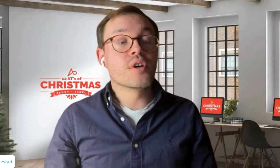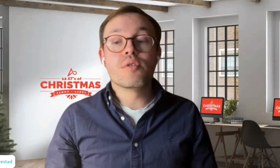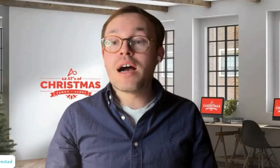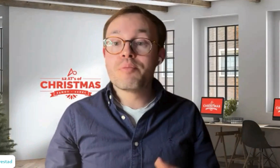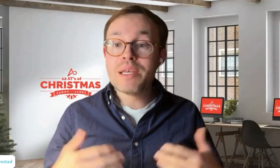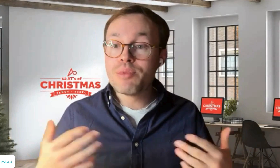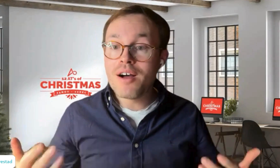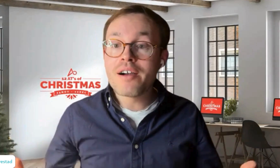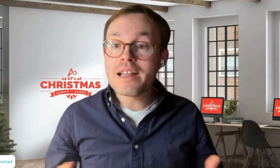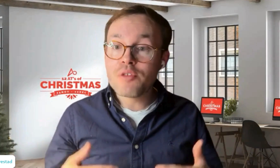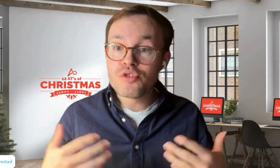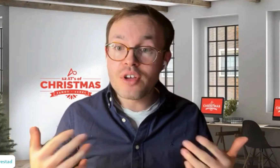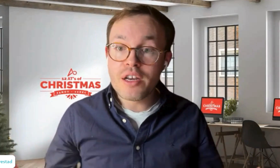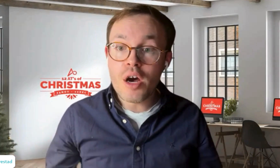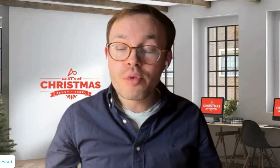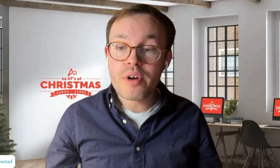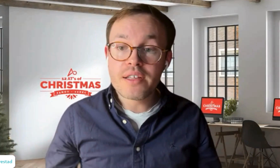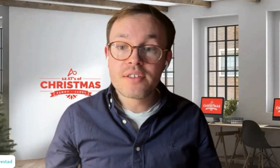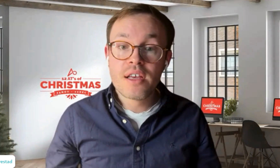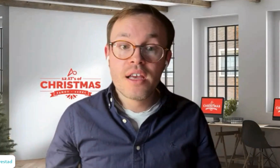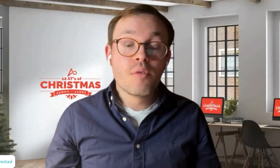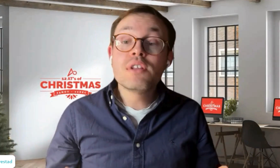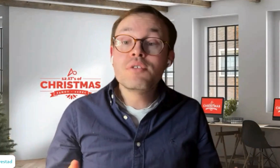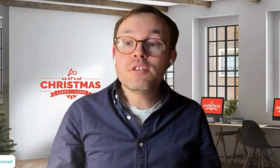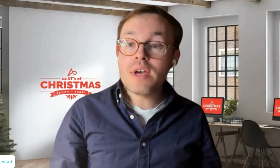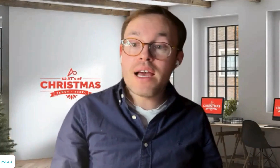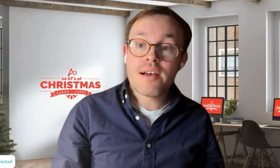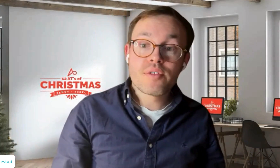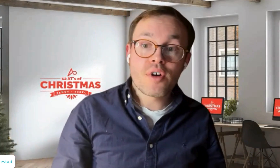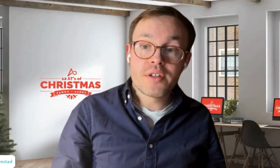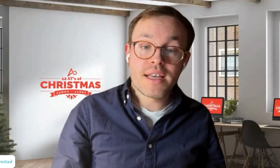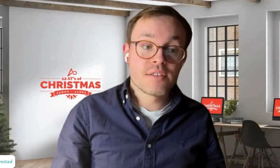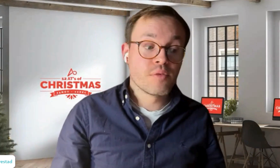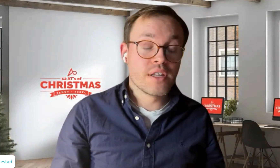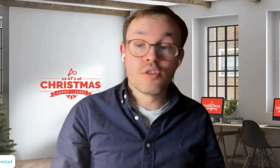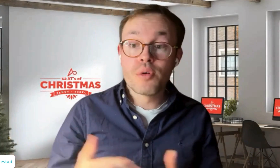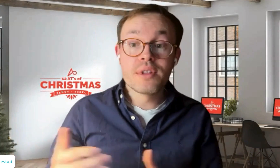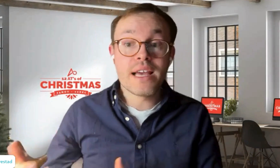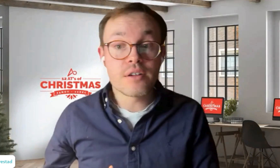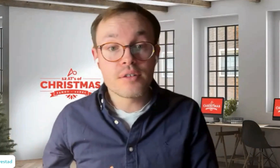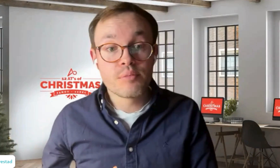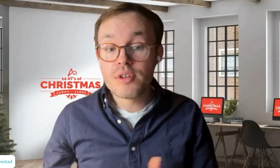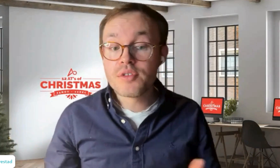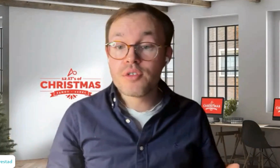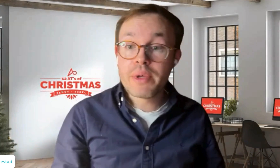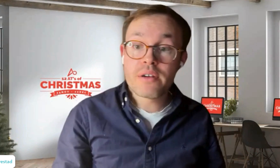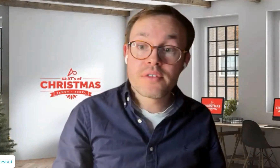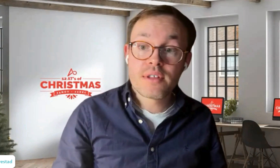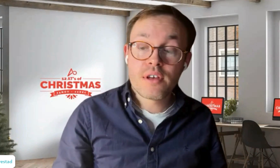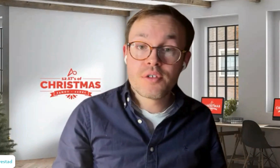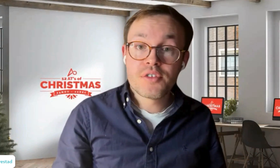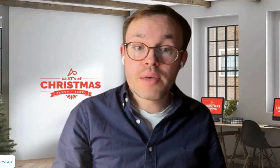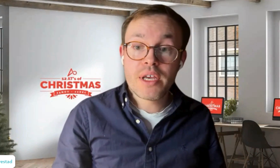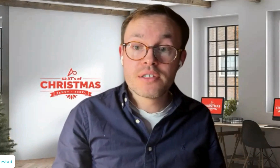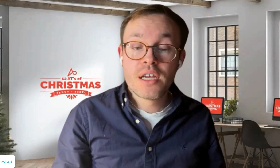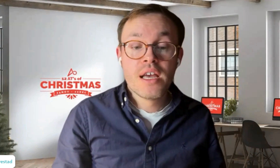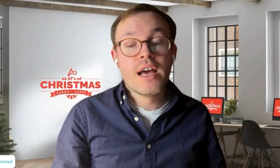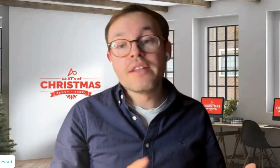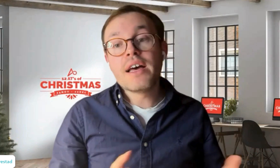how people are and how society operates, well, you need to have contact with not only adults, but also your peers on your same age. And that is,